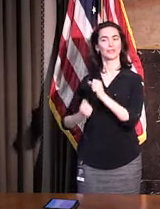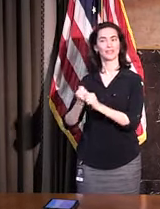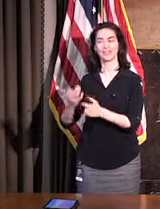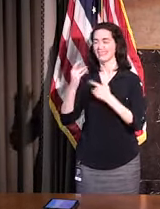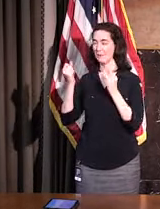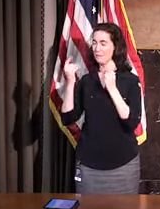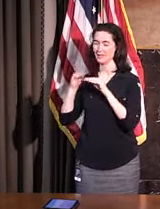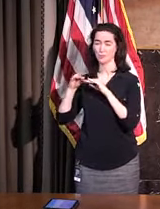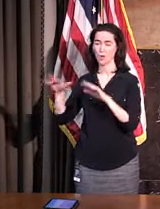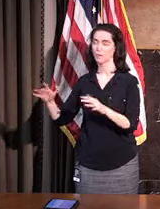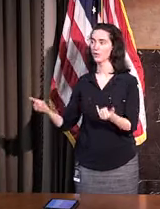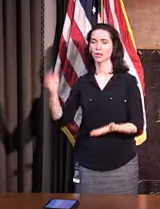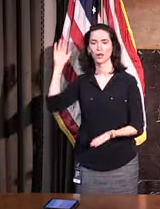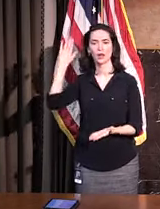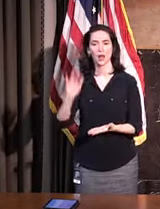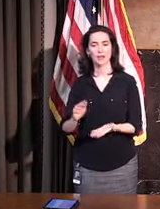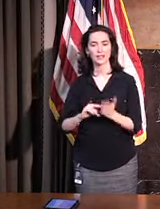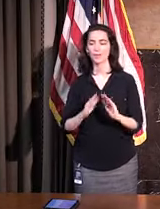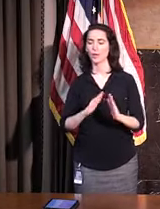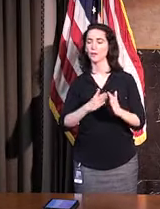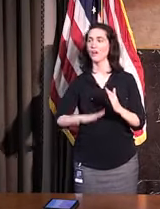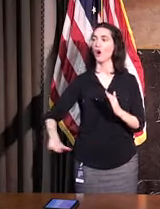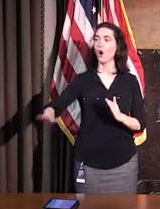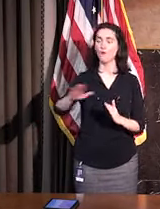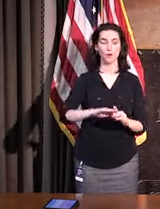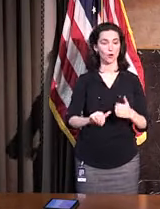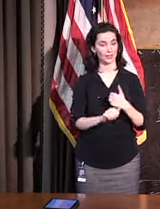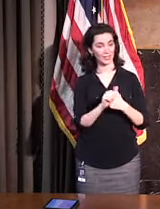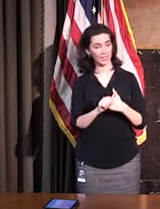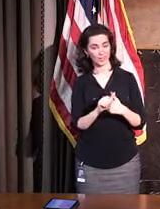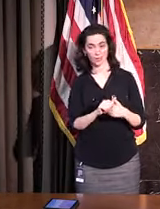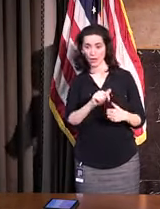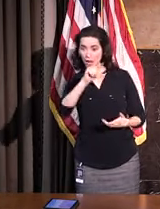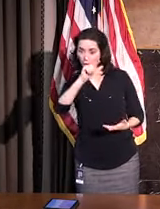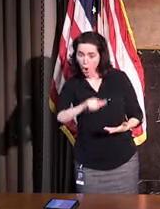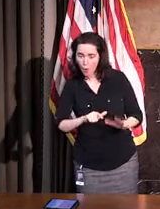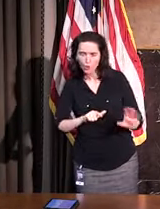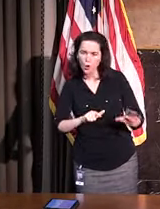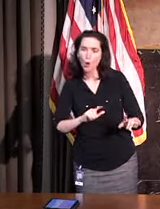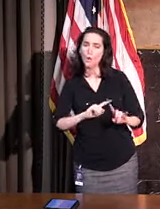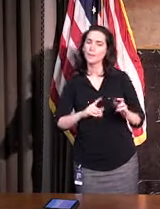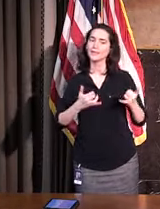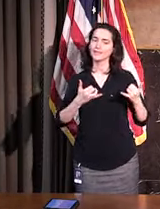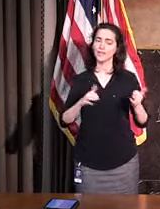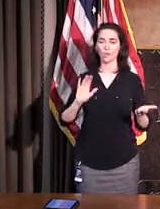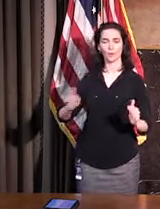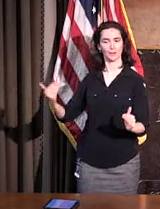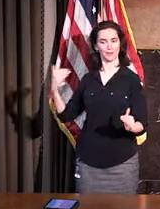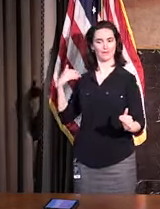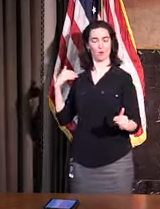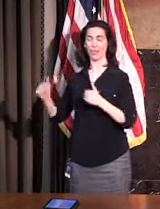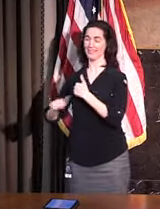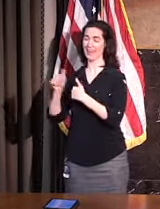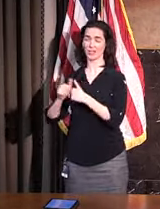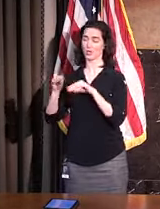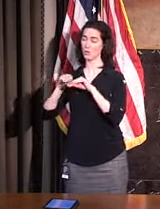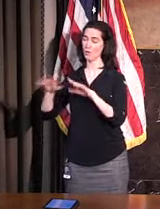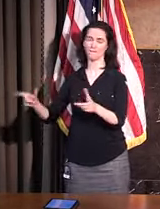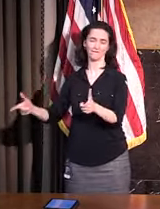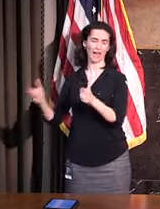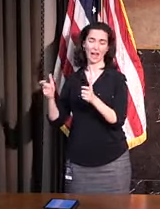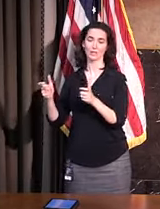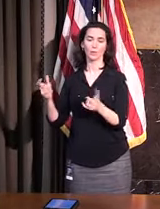which means the risk out in the community, while still not low, I think, is much lower than it was a couple